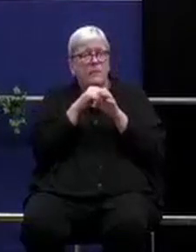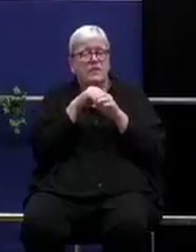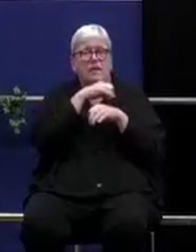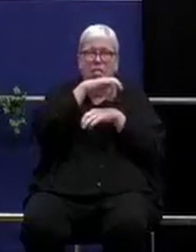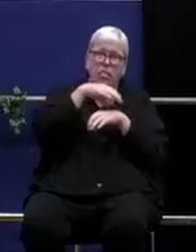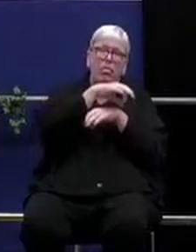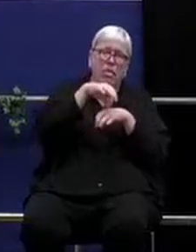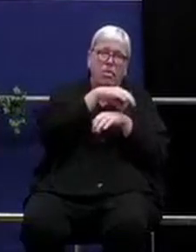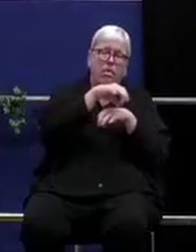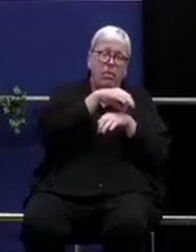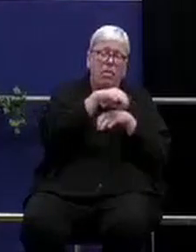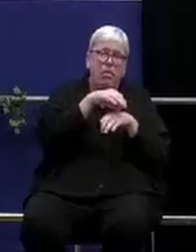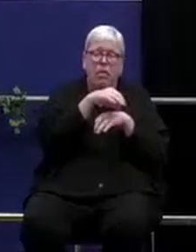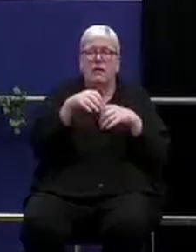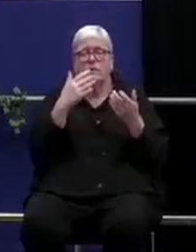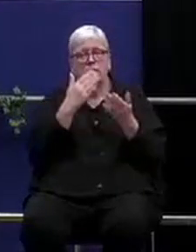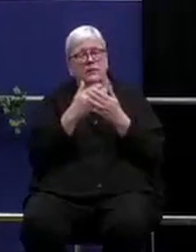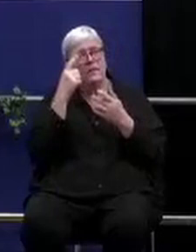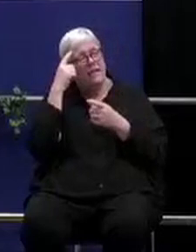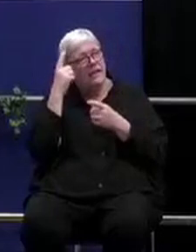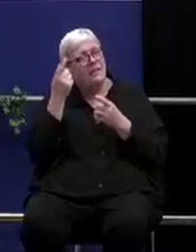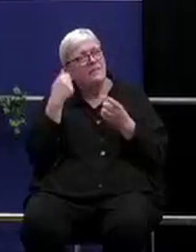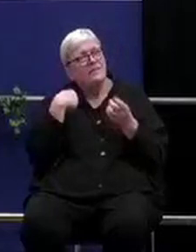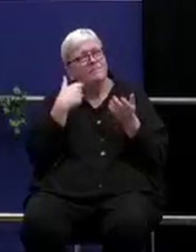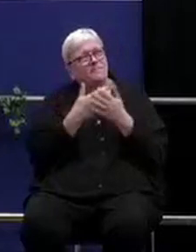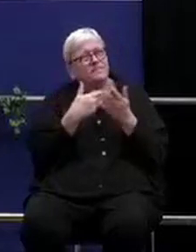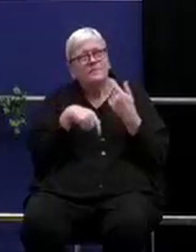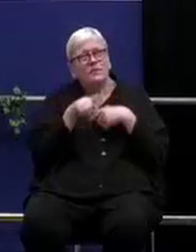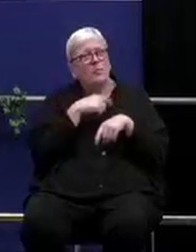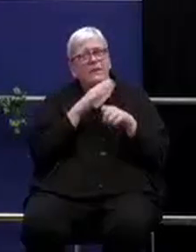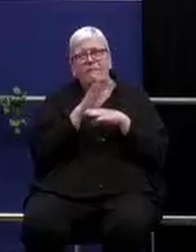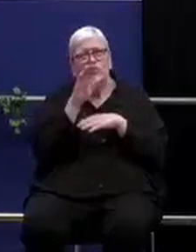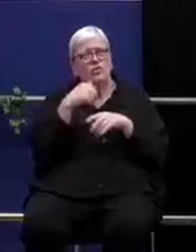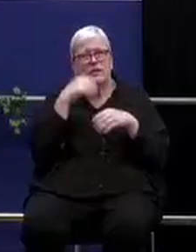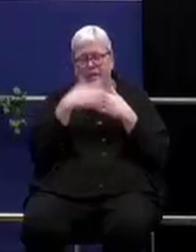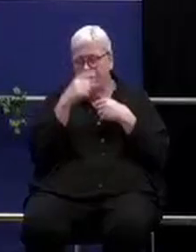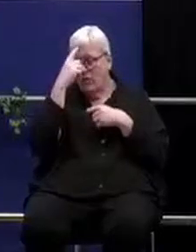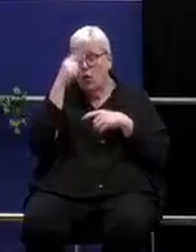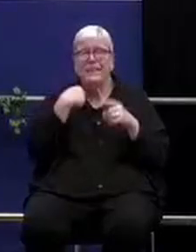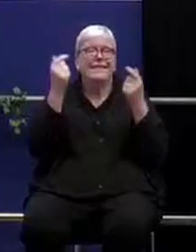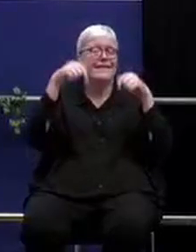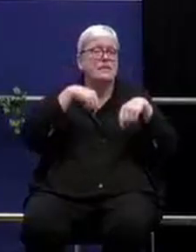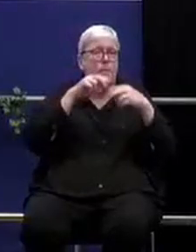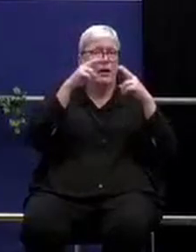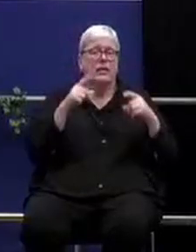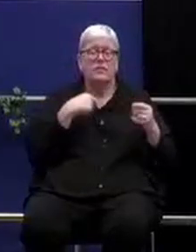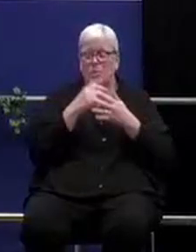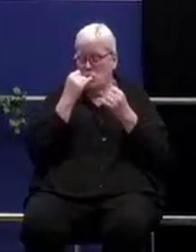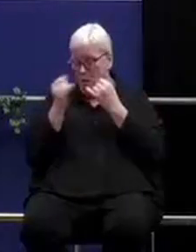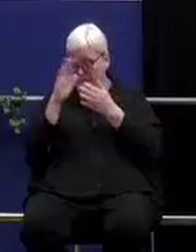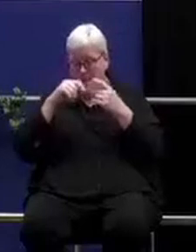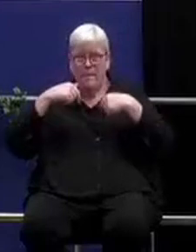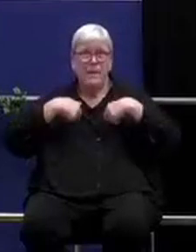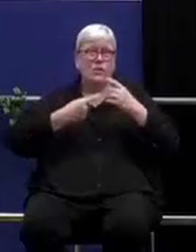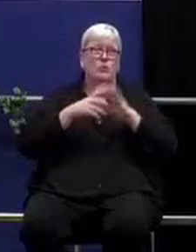in a windowless box, and to think I had toyed with the idea of becoming a teacher. The teachers had it worse than me. It was nothing but